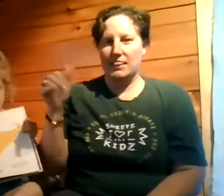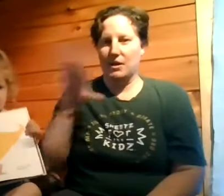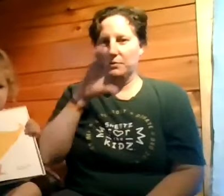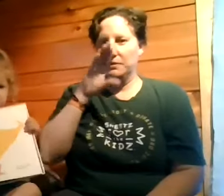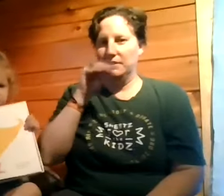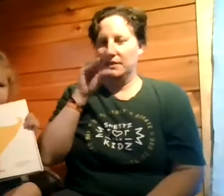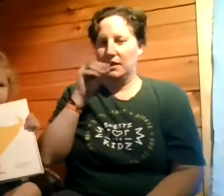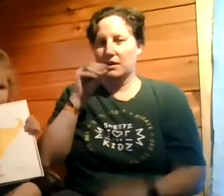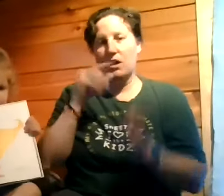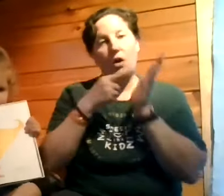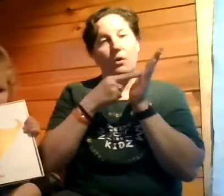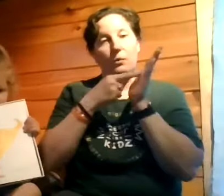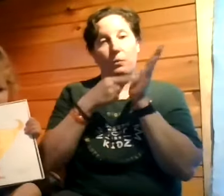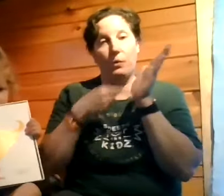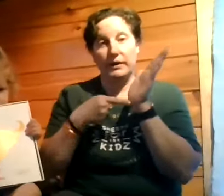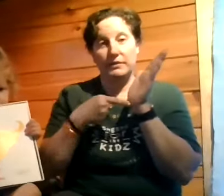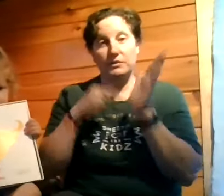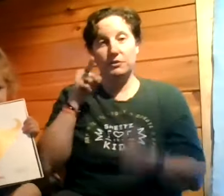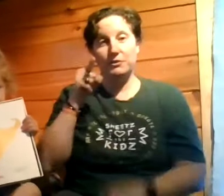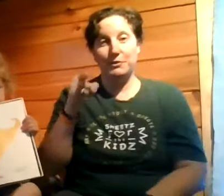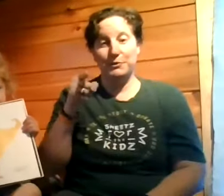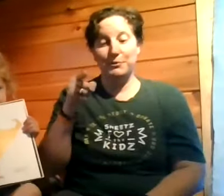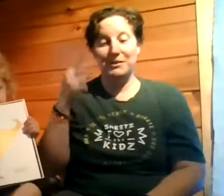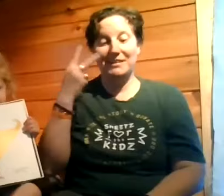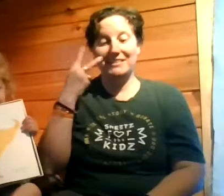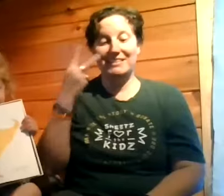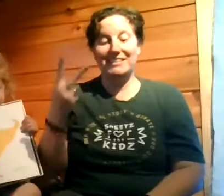Yellow duck, what do you see?